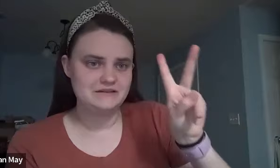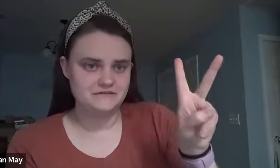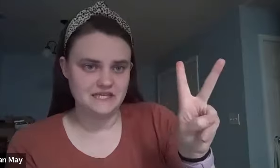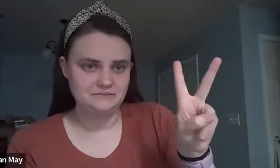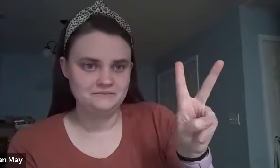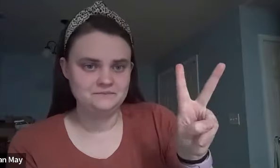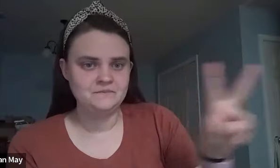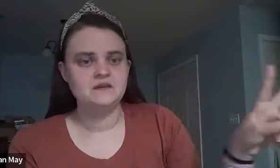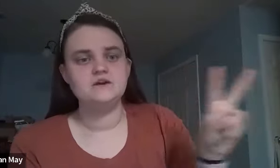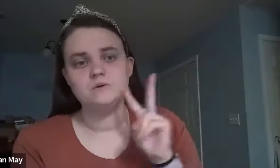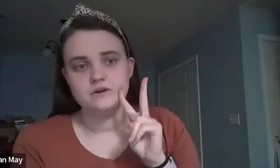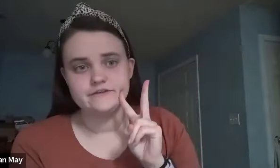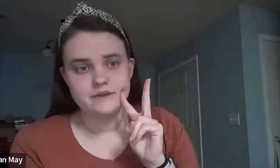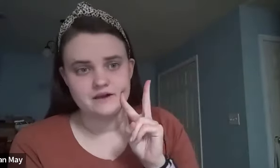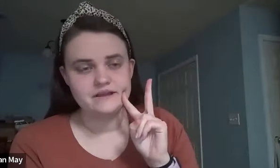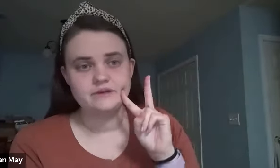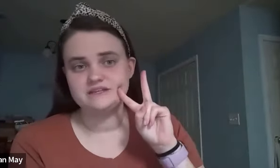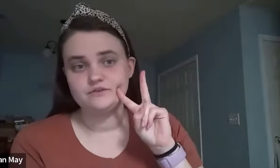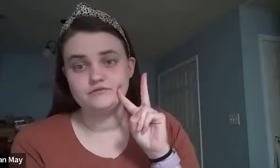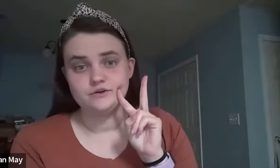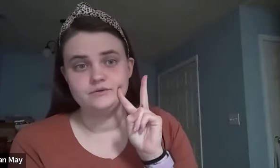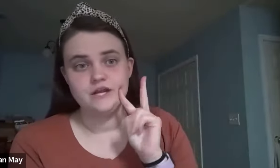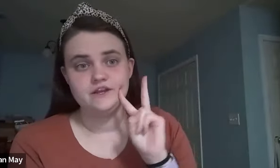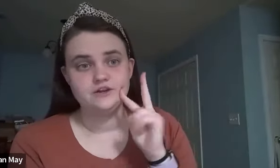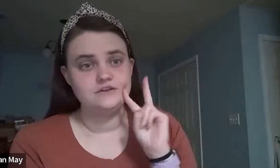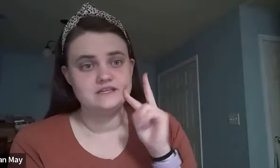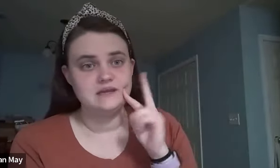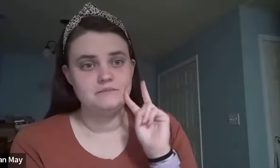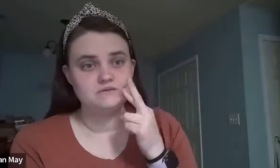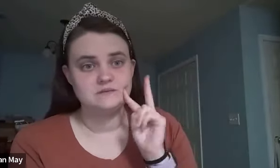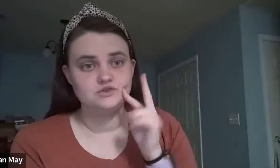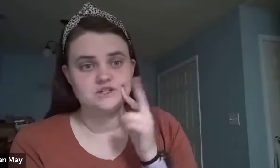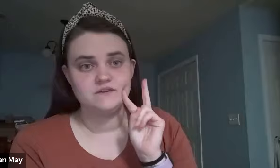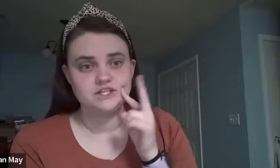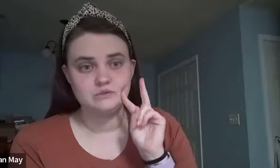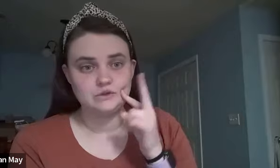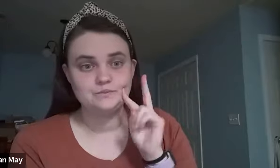a V, corner of your mouth, like we did for fruit. And then you're going to do that same bouncing motion, vegetable.